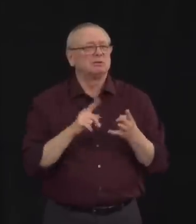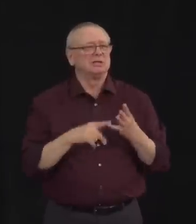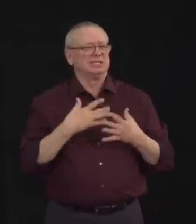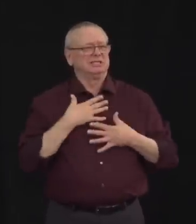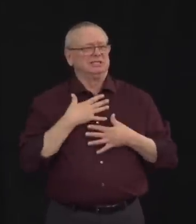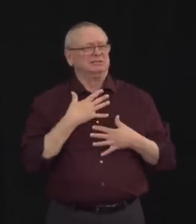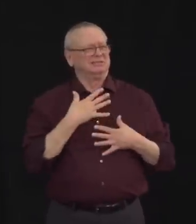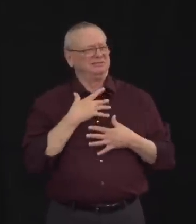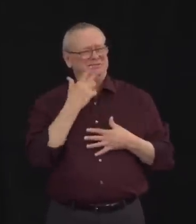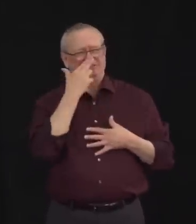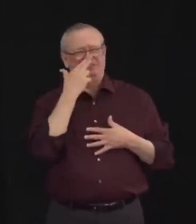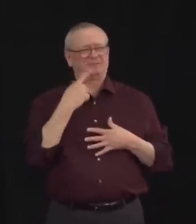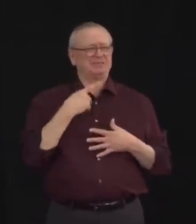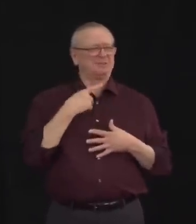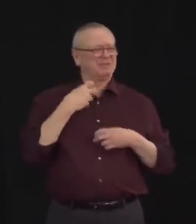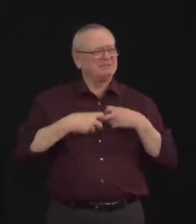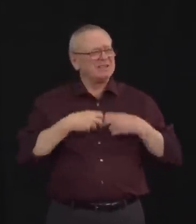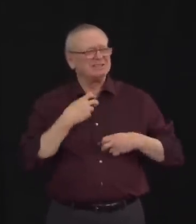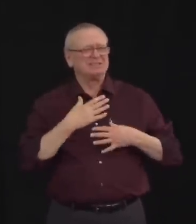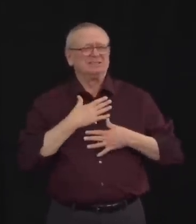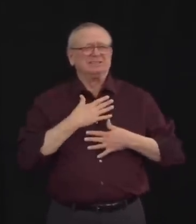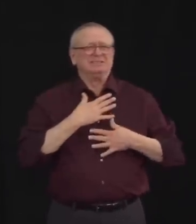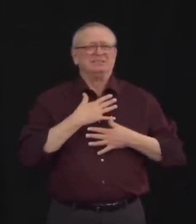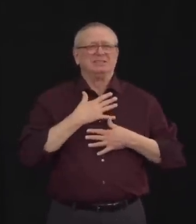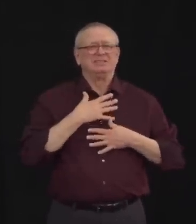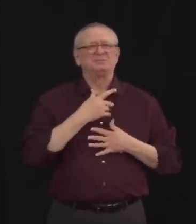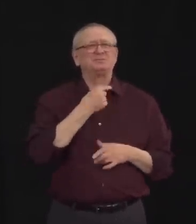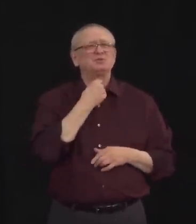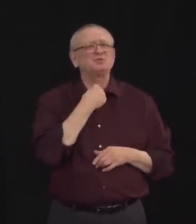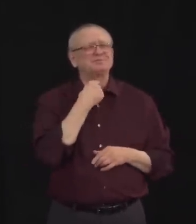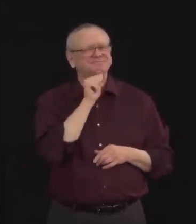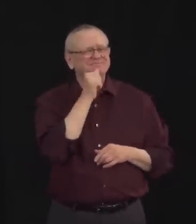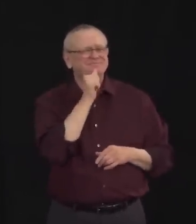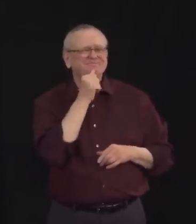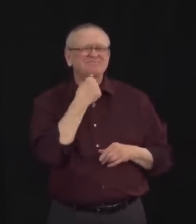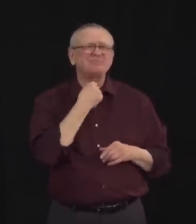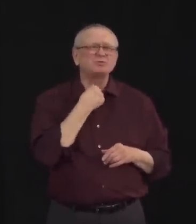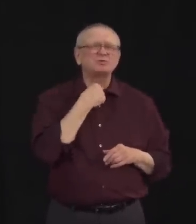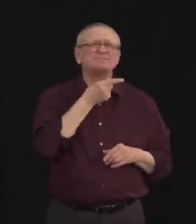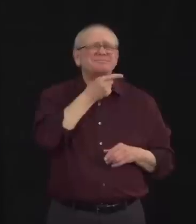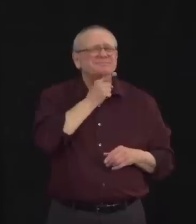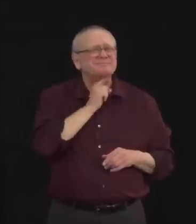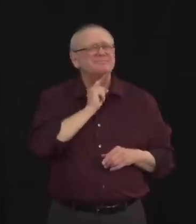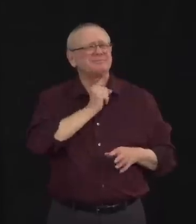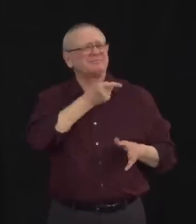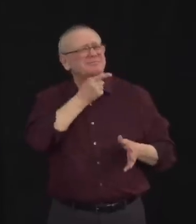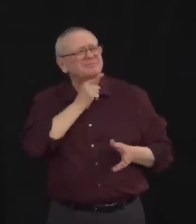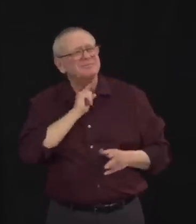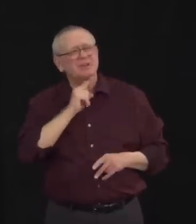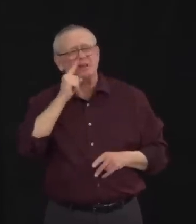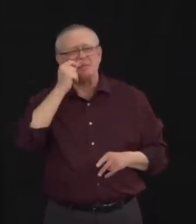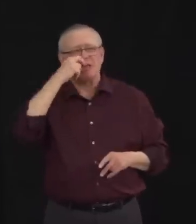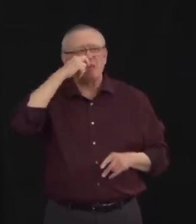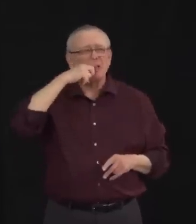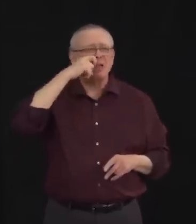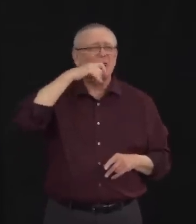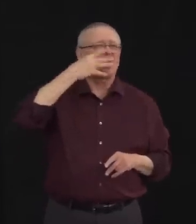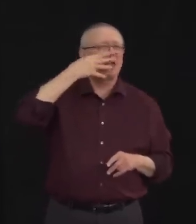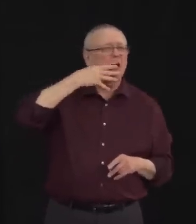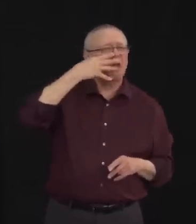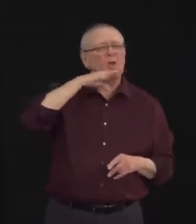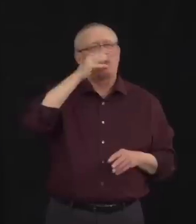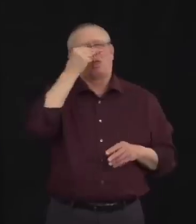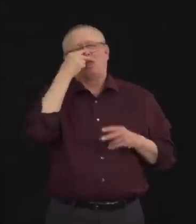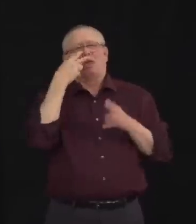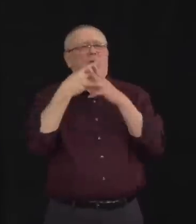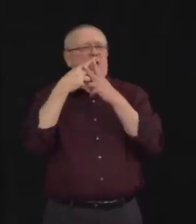sore throat or painful swallowing, stuffy or runny nose, headaches, muscle or joint aches,